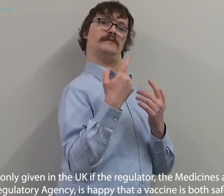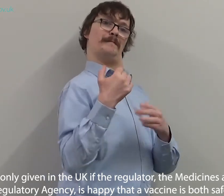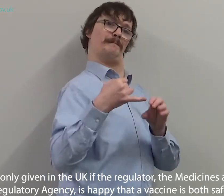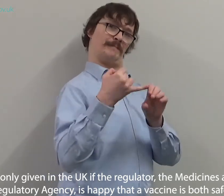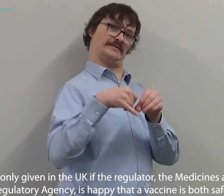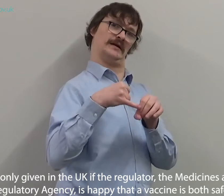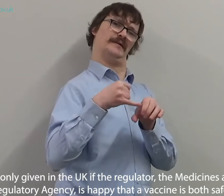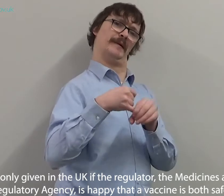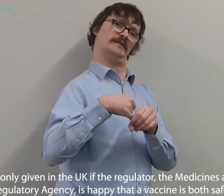Agency,